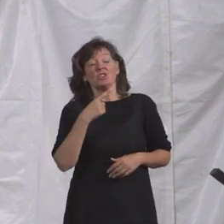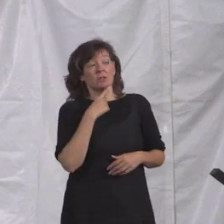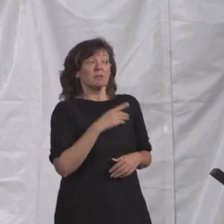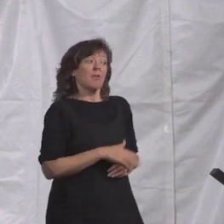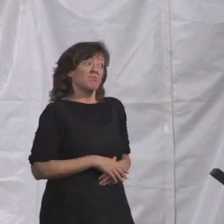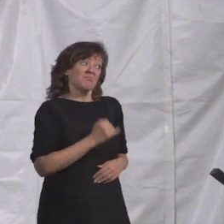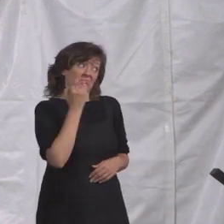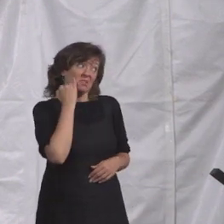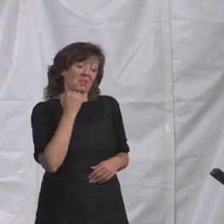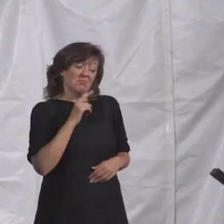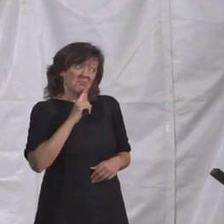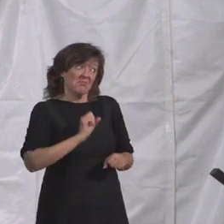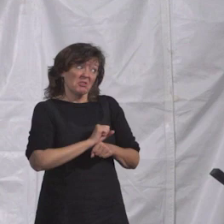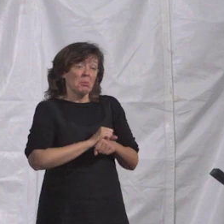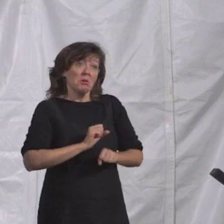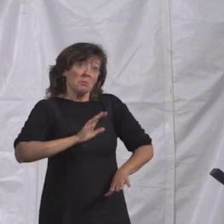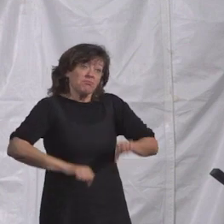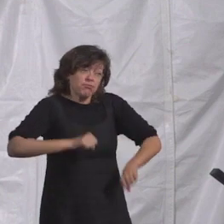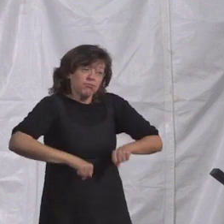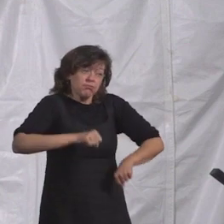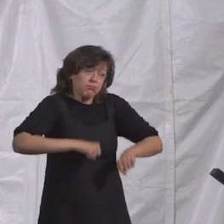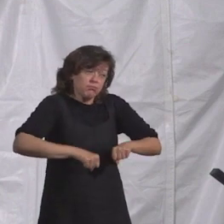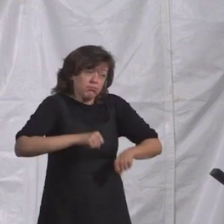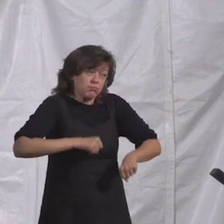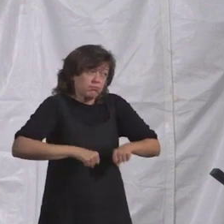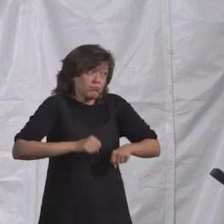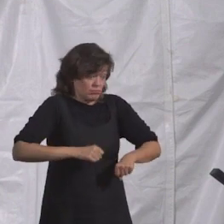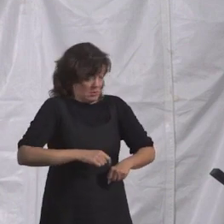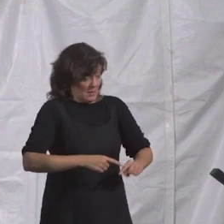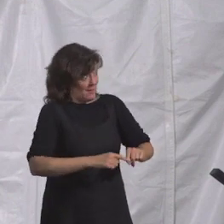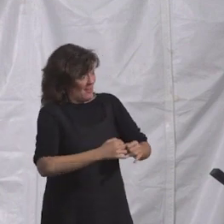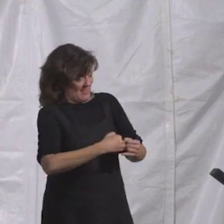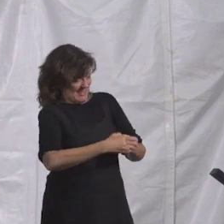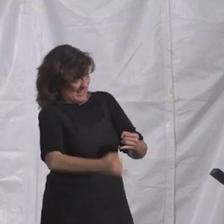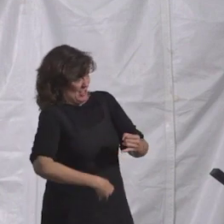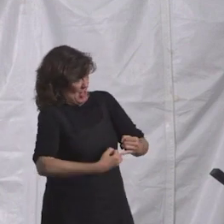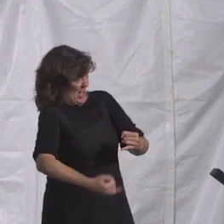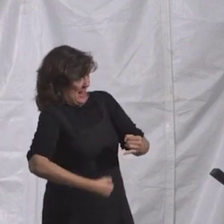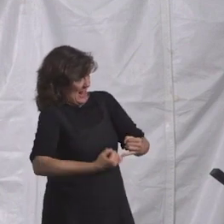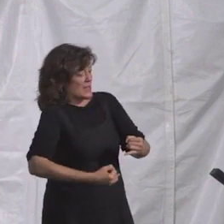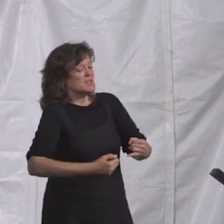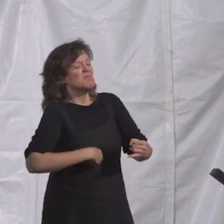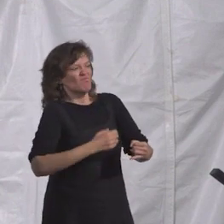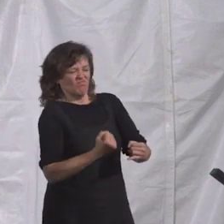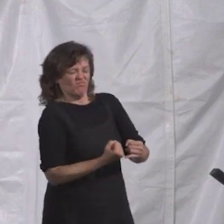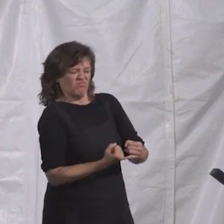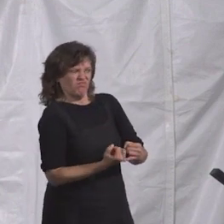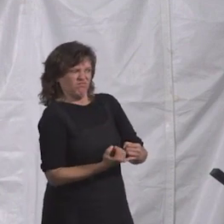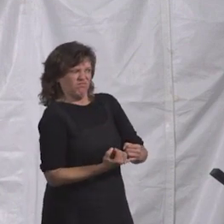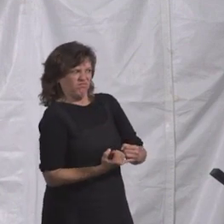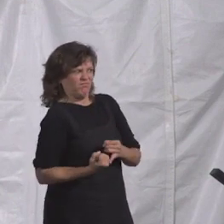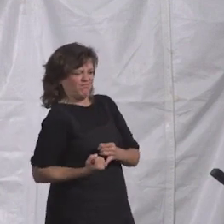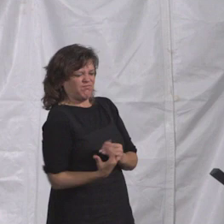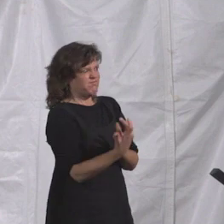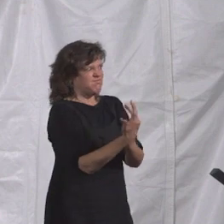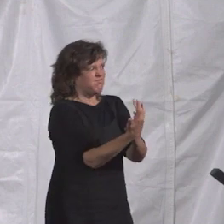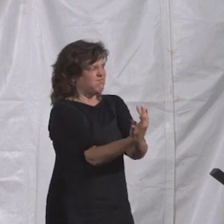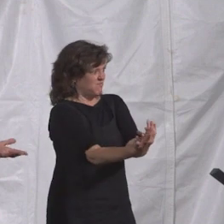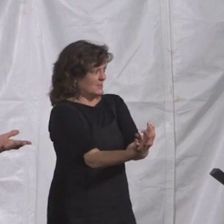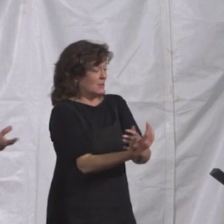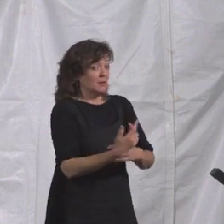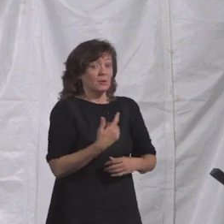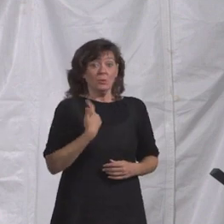hard enough, you can set your chains on fire. See, we were right at that age when boys start to think to